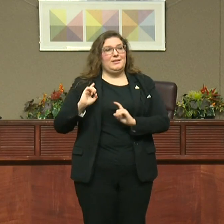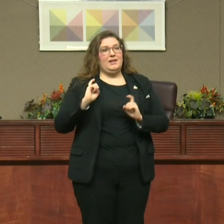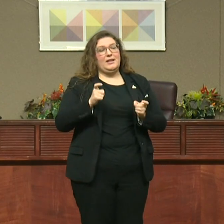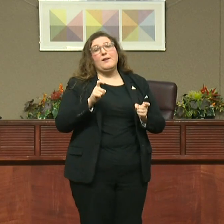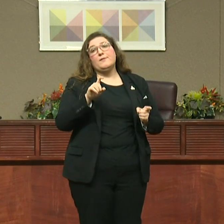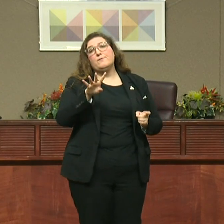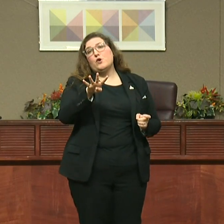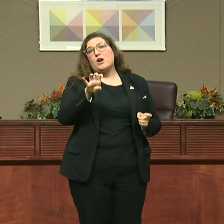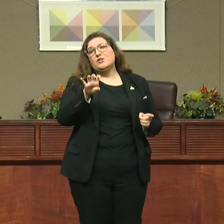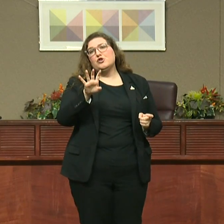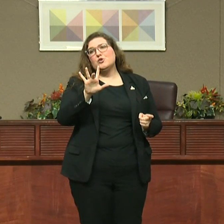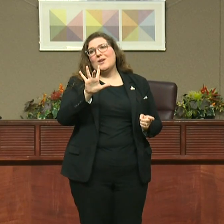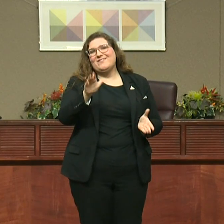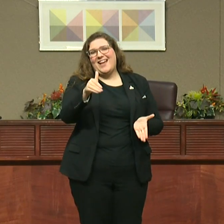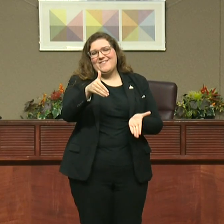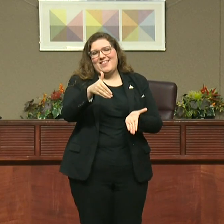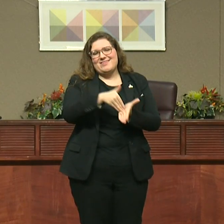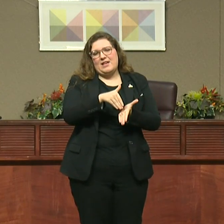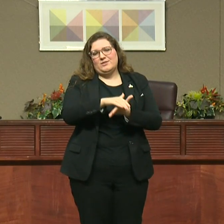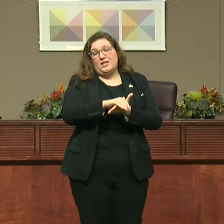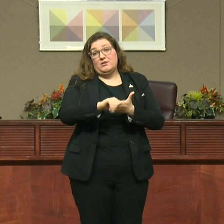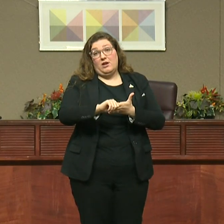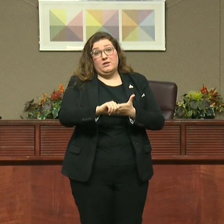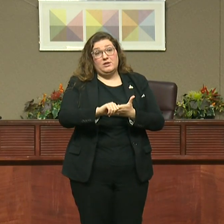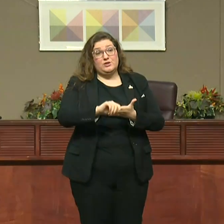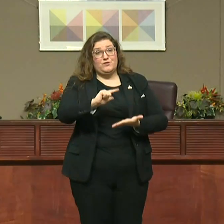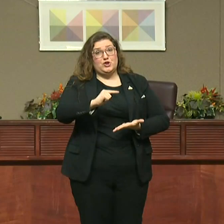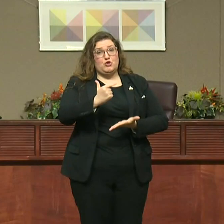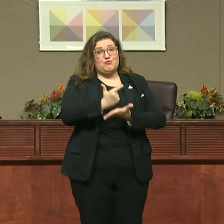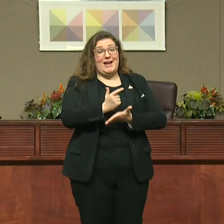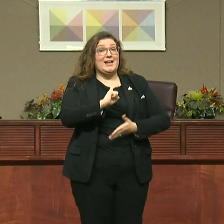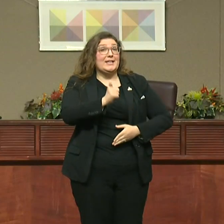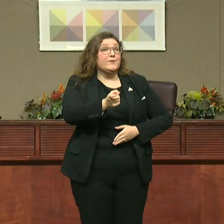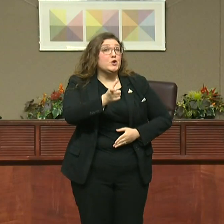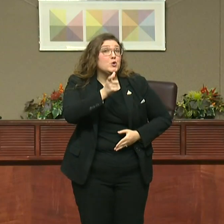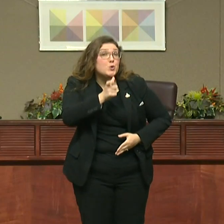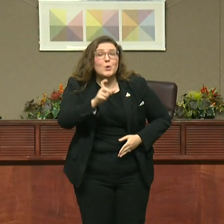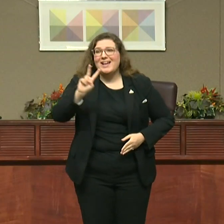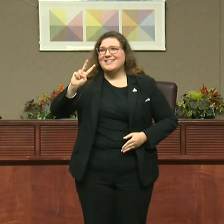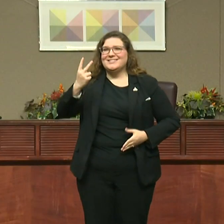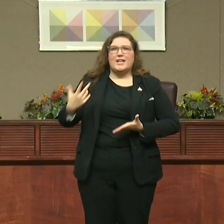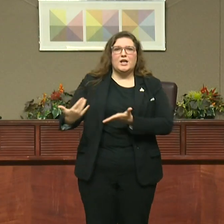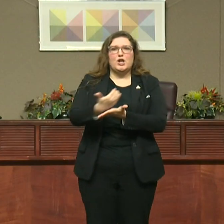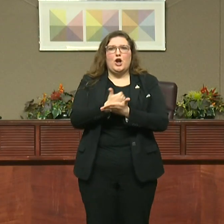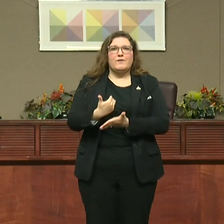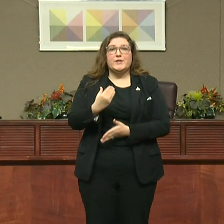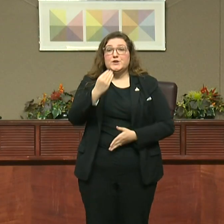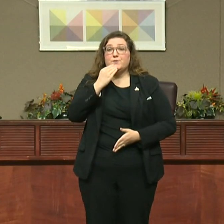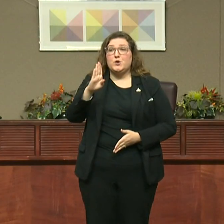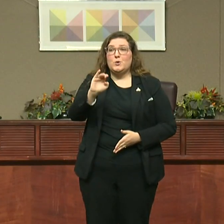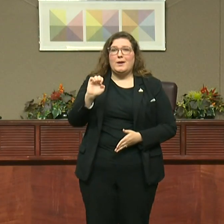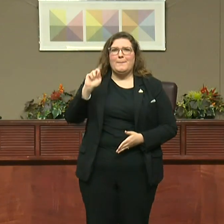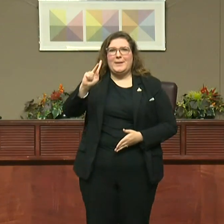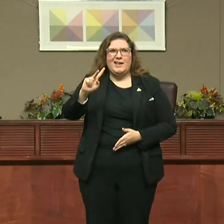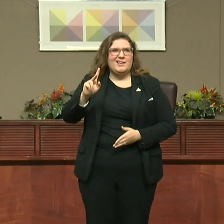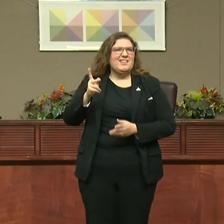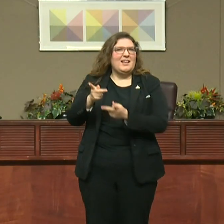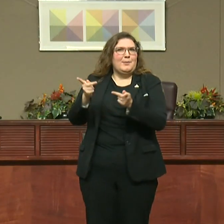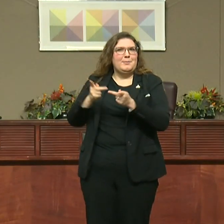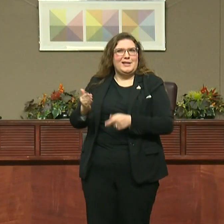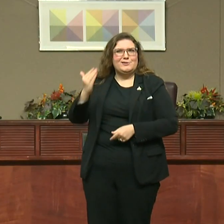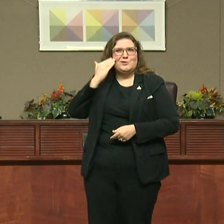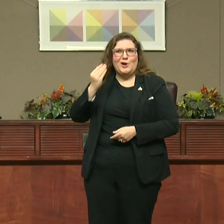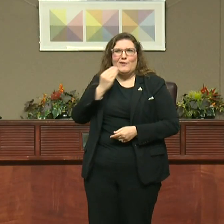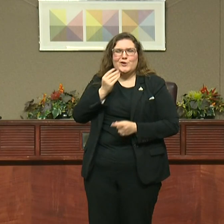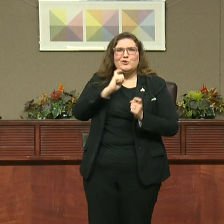$425,000 in the form of a grant to Second Harvest Food Bank, and that goes a long way to help take care of the people in this